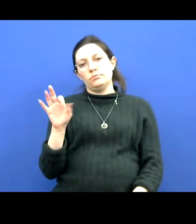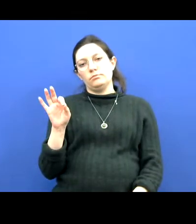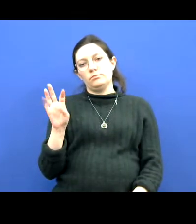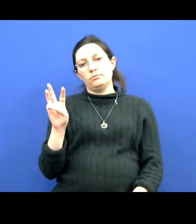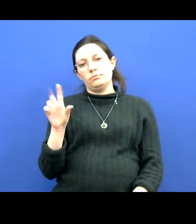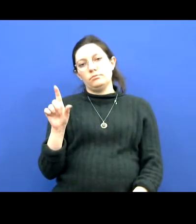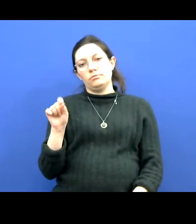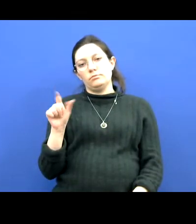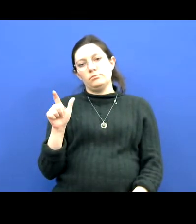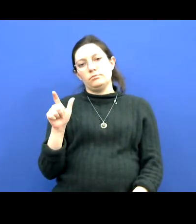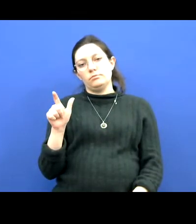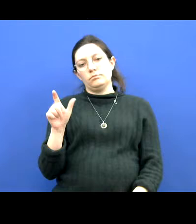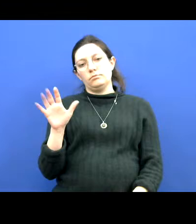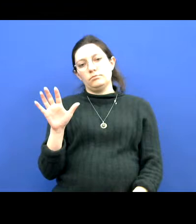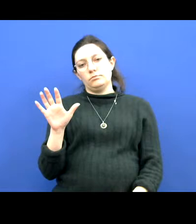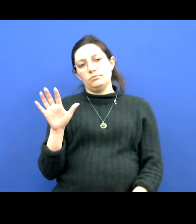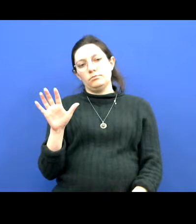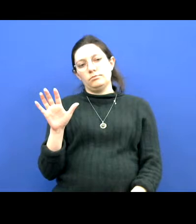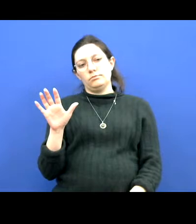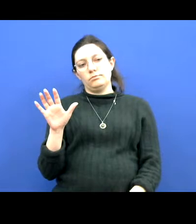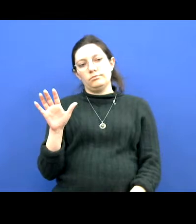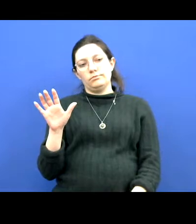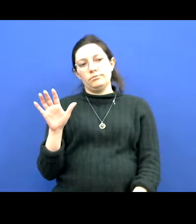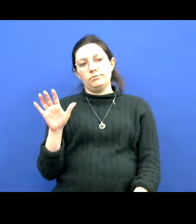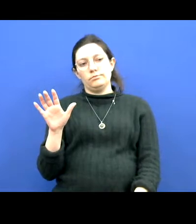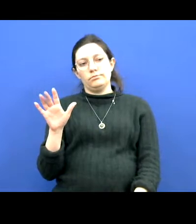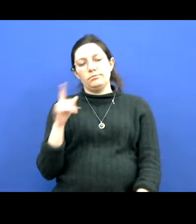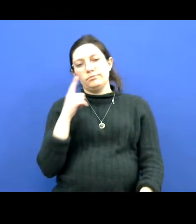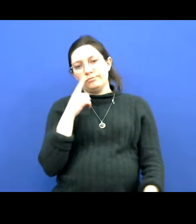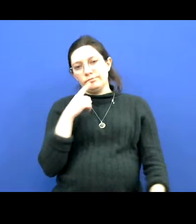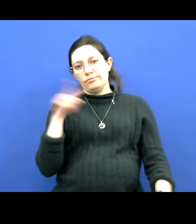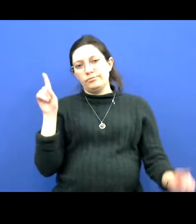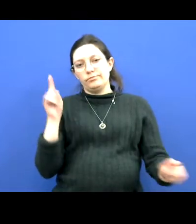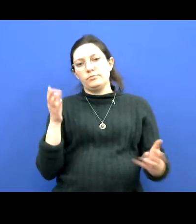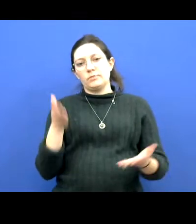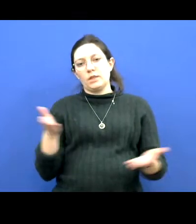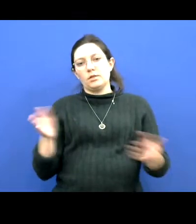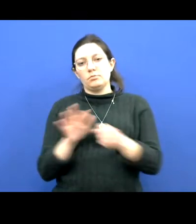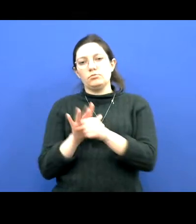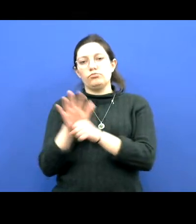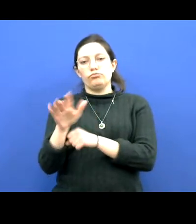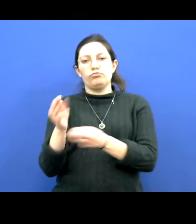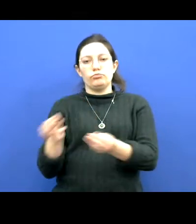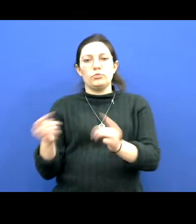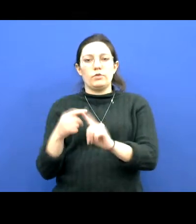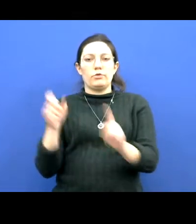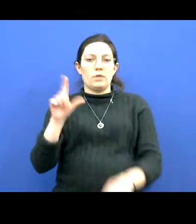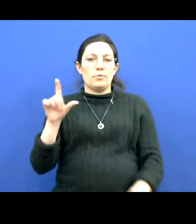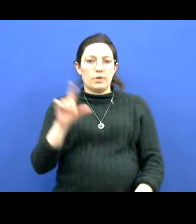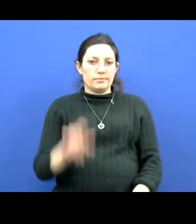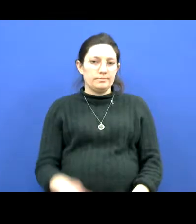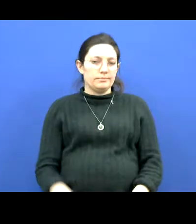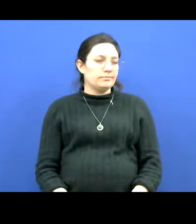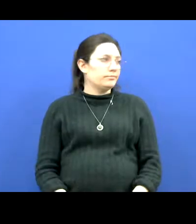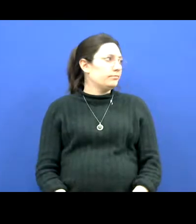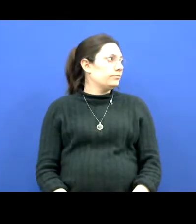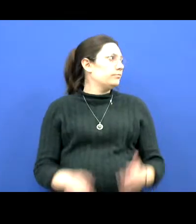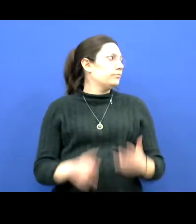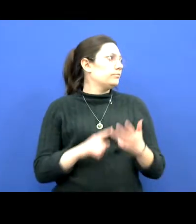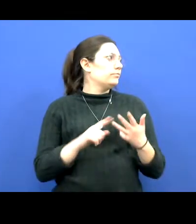20-396, 2025 to declare items surplus material from the Henrietta Public Library.